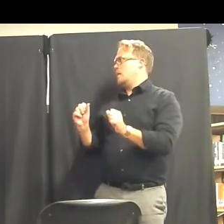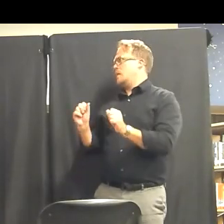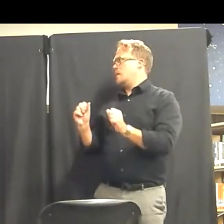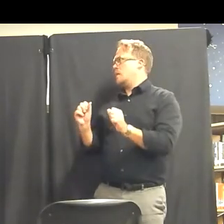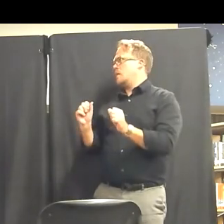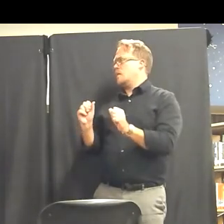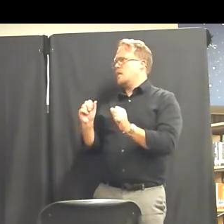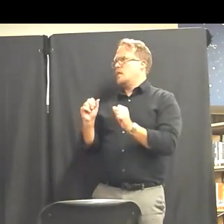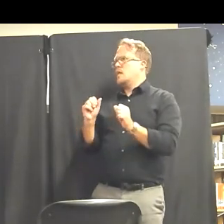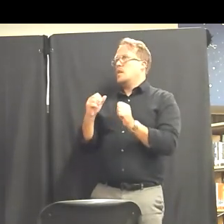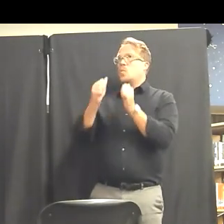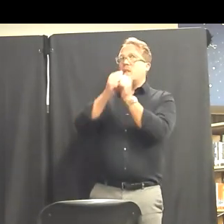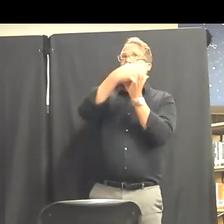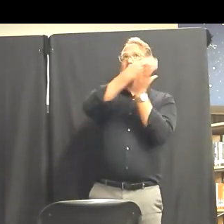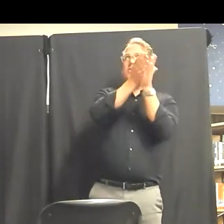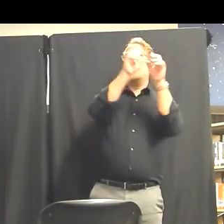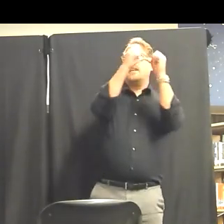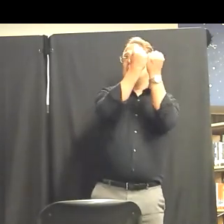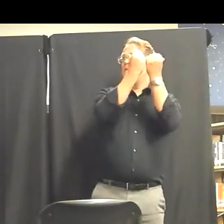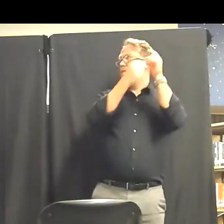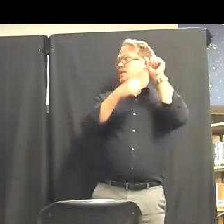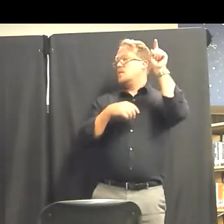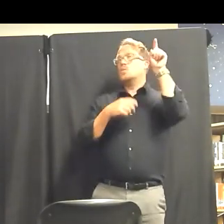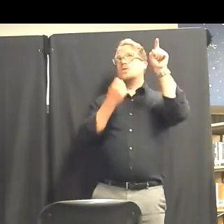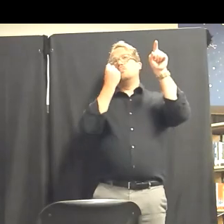with the budgetary, but beyond that,